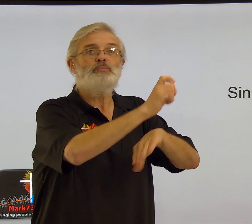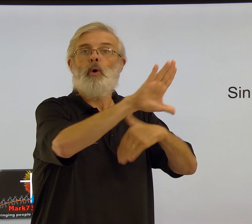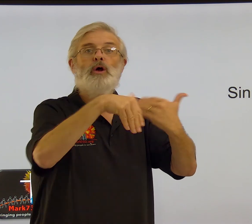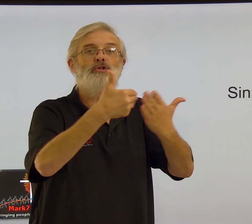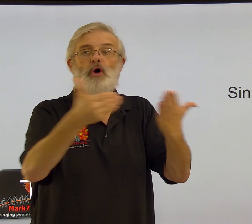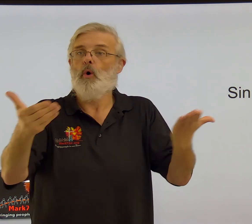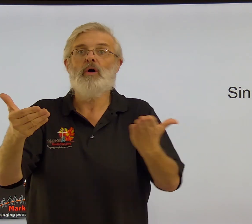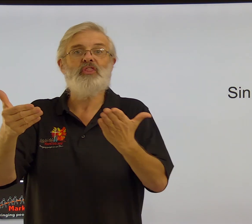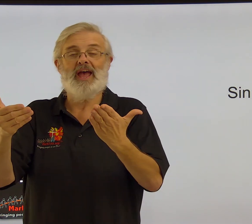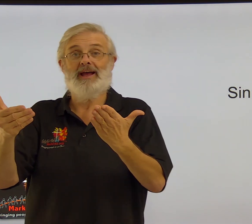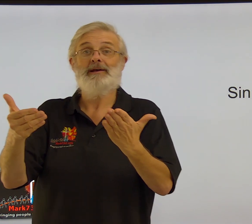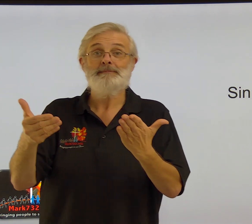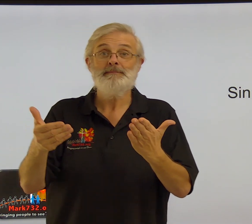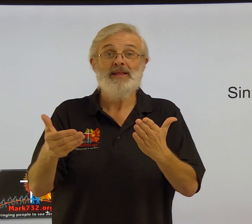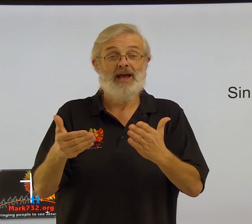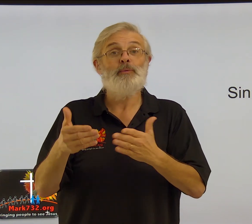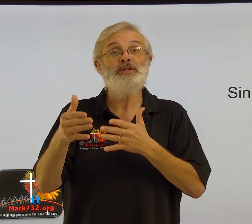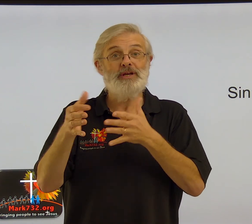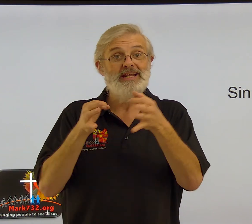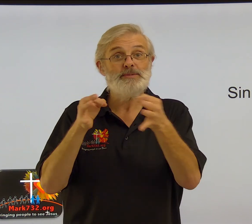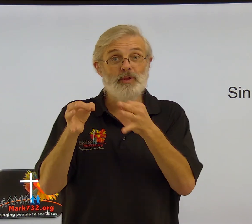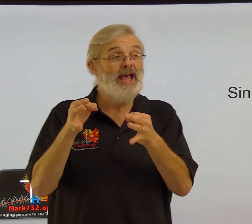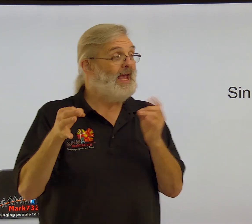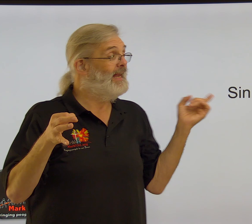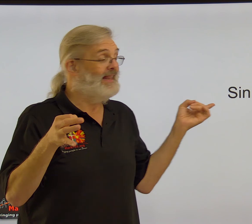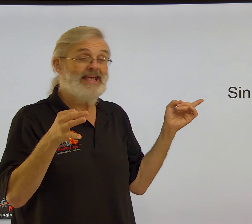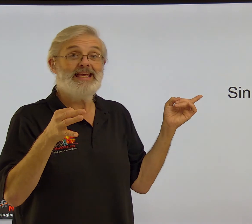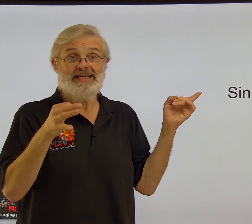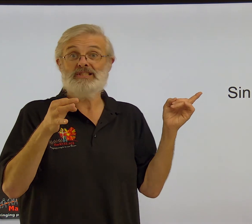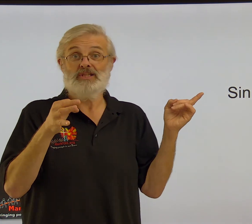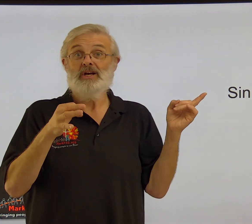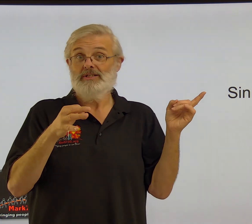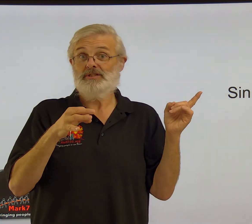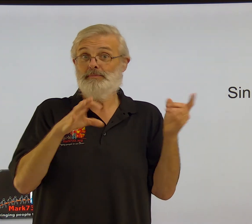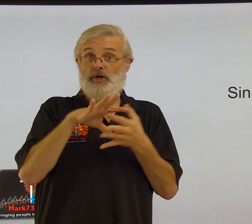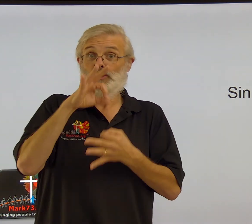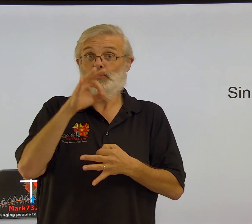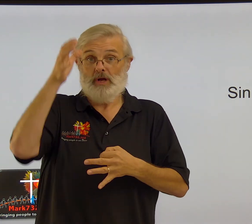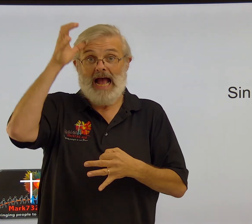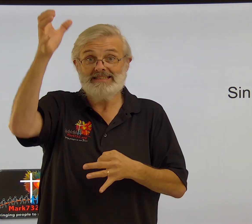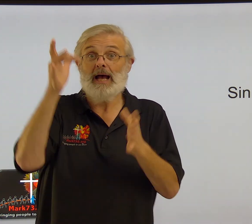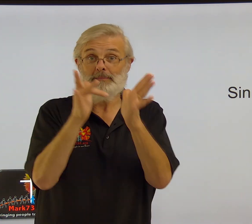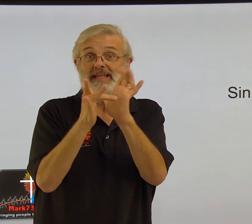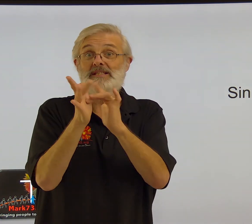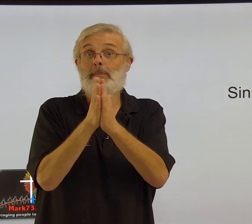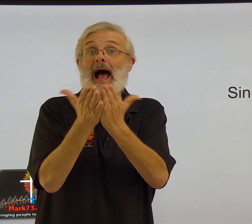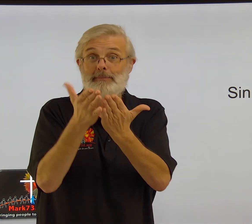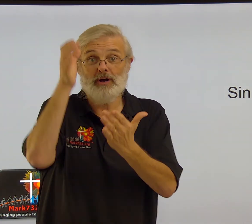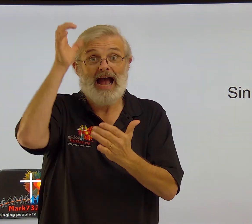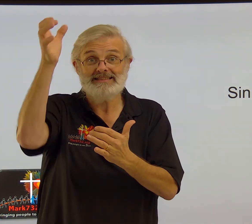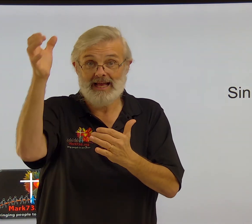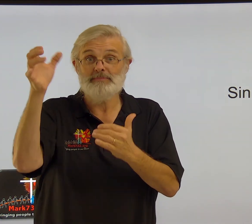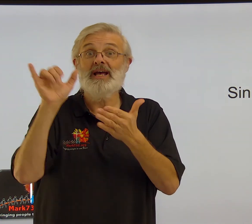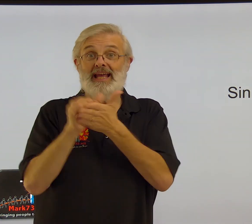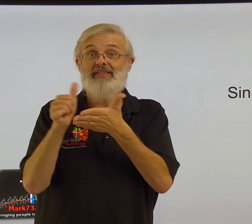spoils the whole thing. And when you can explain these spiritual concepts, these Bible concepts in that